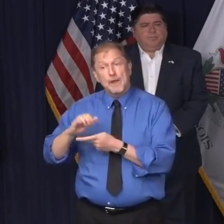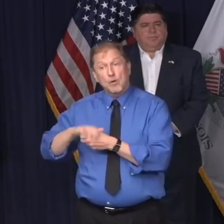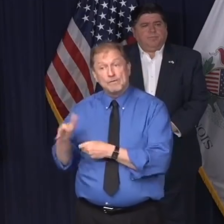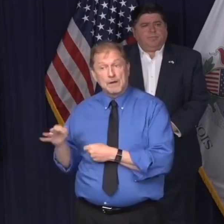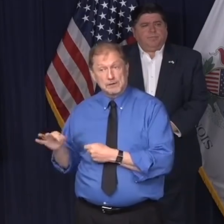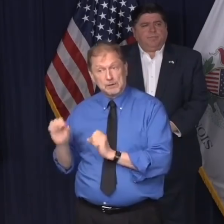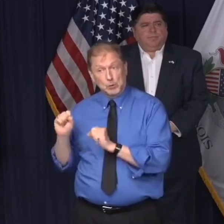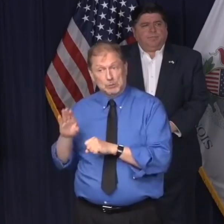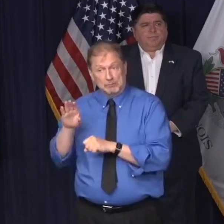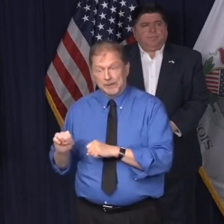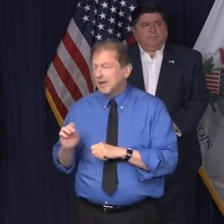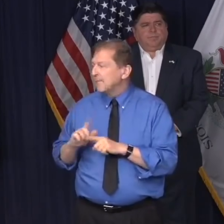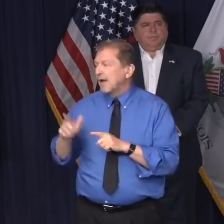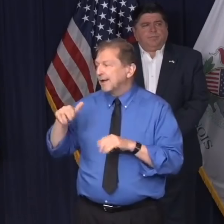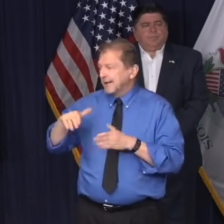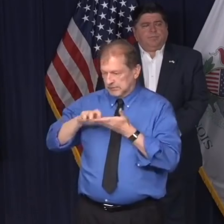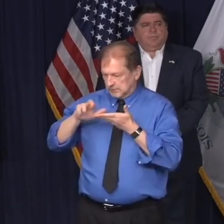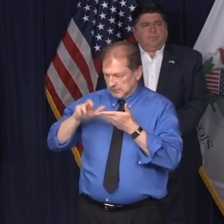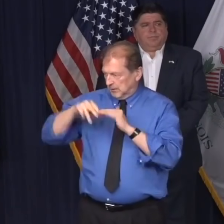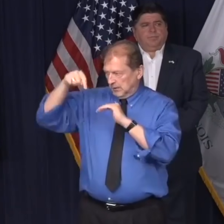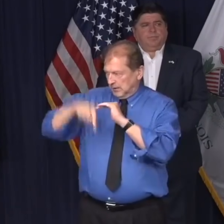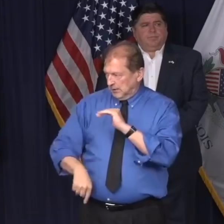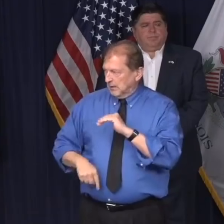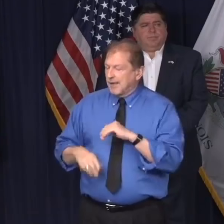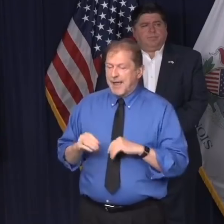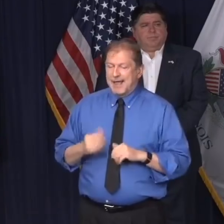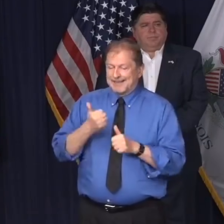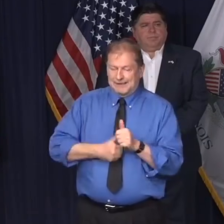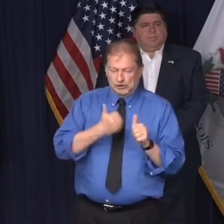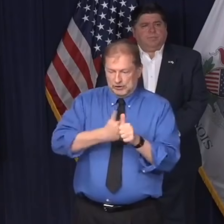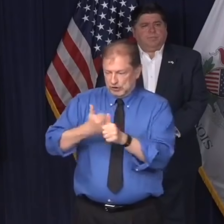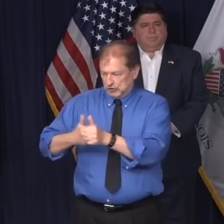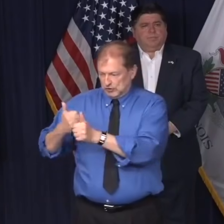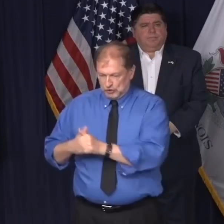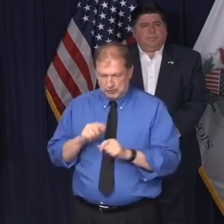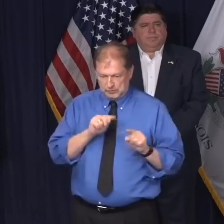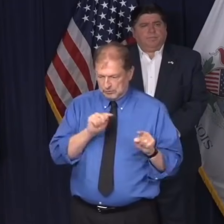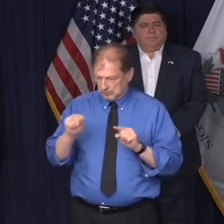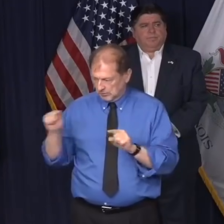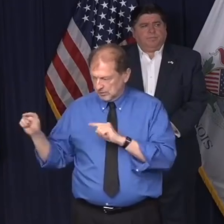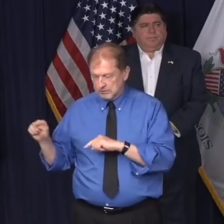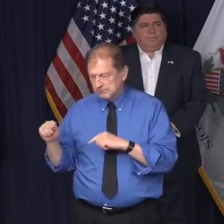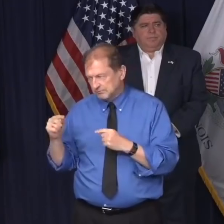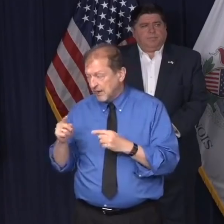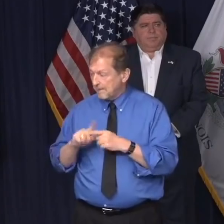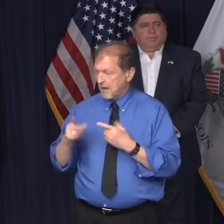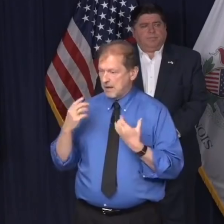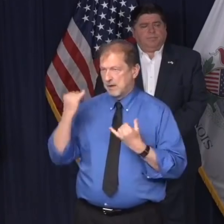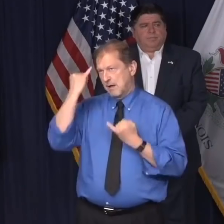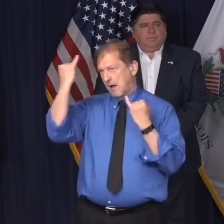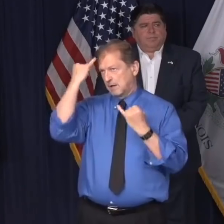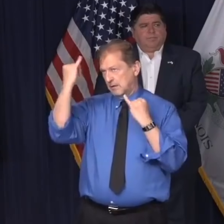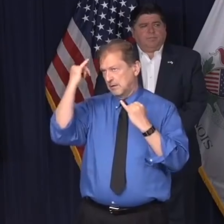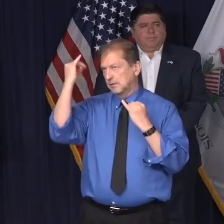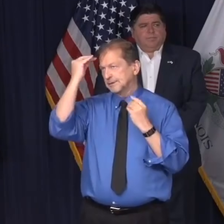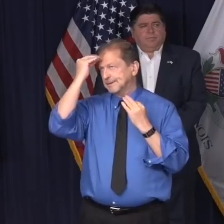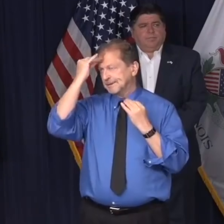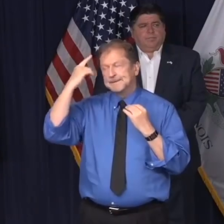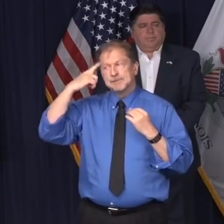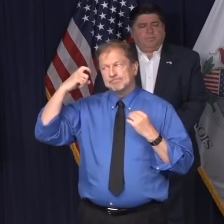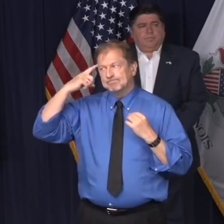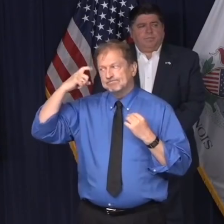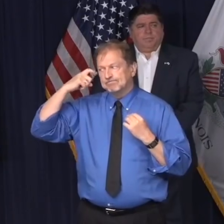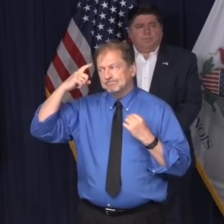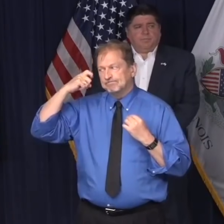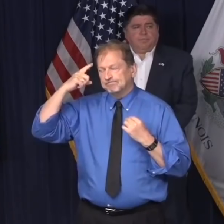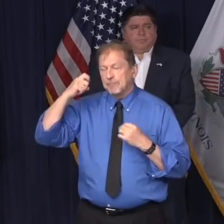to study the medical records of each of those additional cases, we can speculate. But I think maybe the